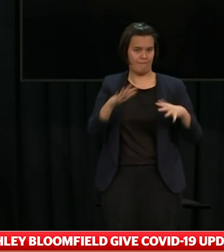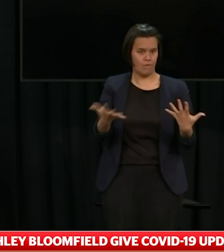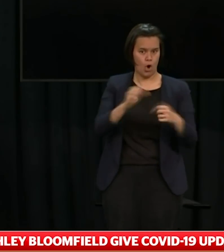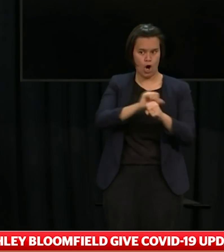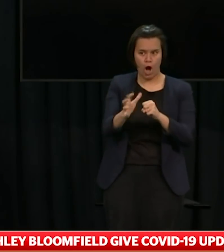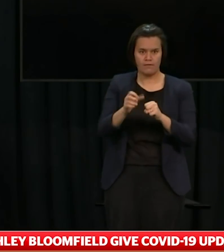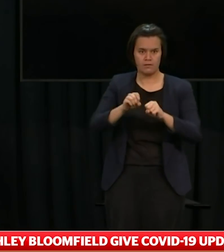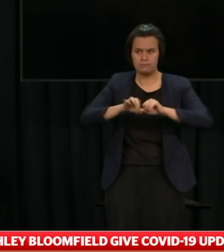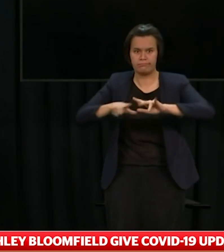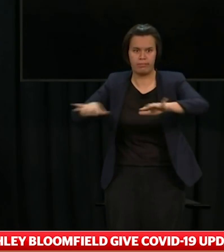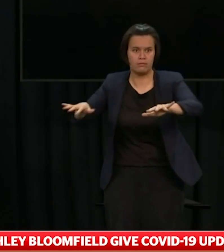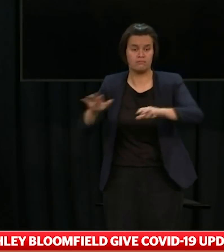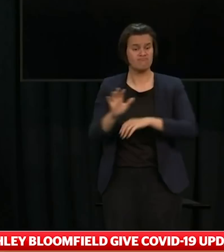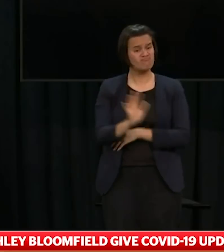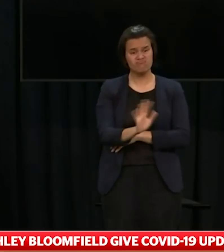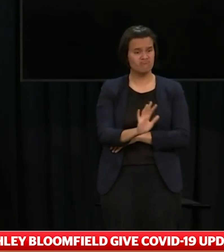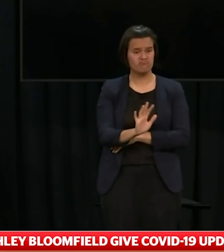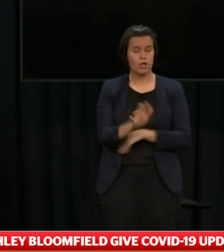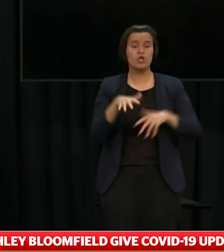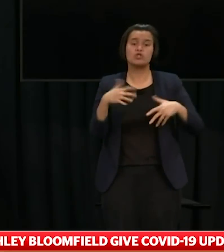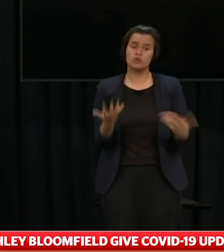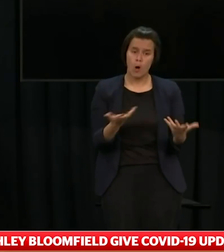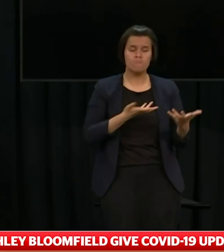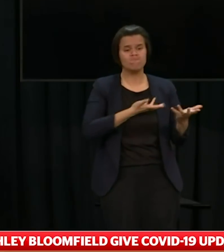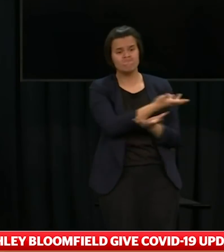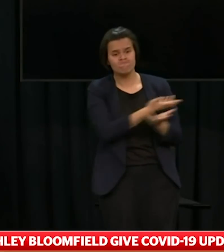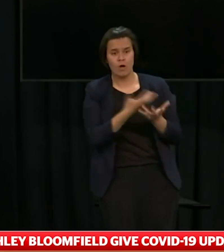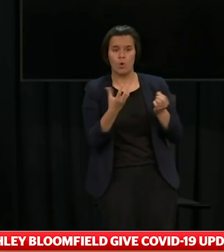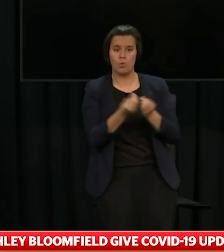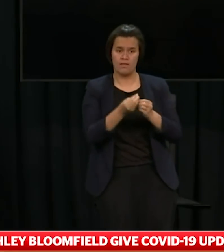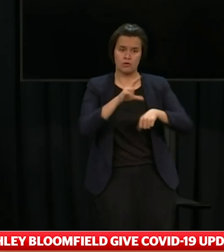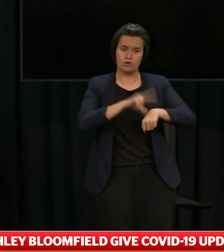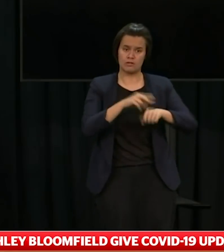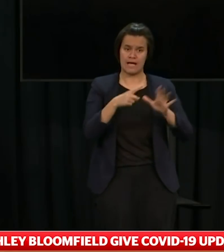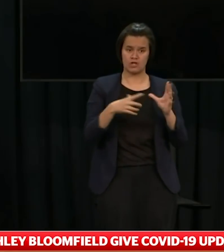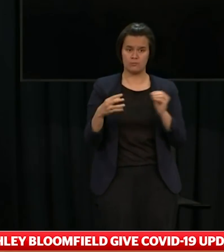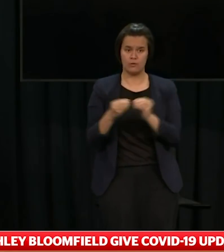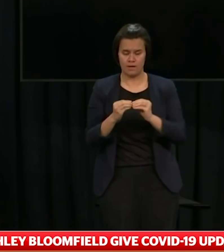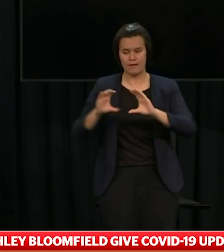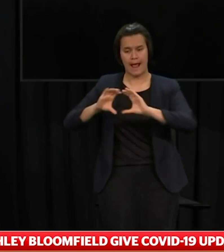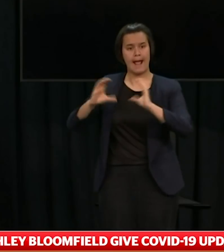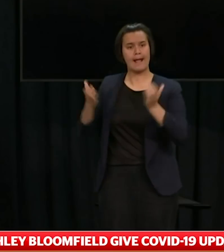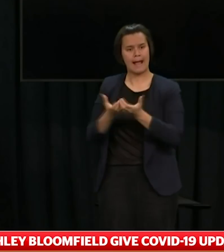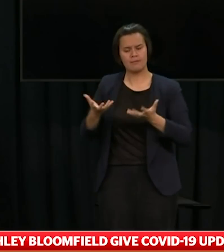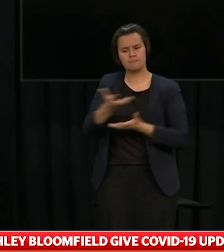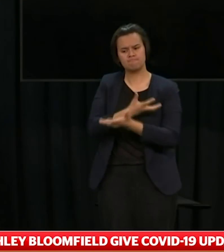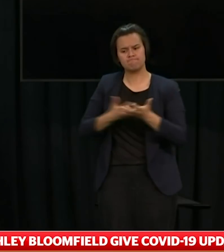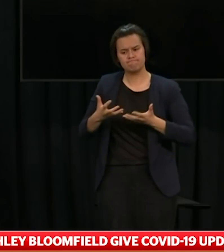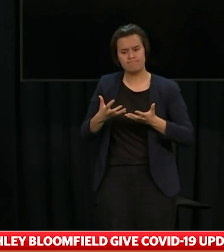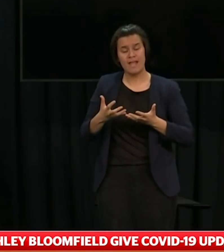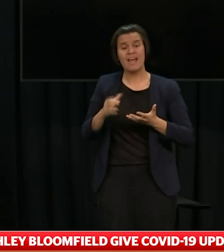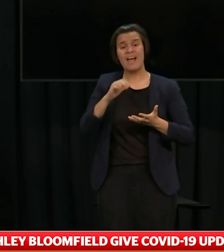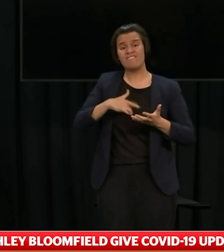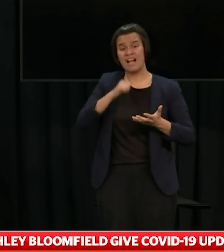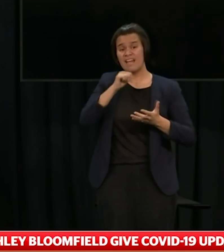cases. On that basis, after a discussion with the Director General of Health, Cabinet has taken an in-principle decision